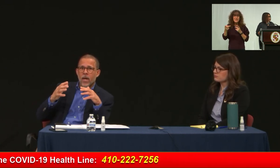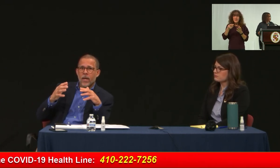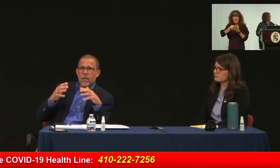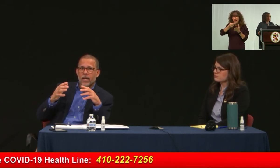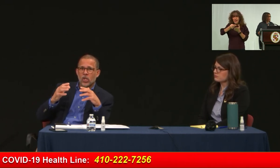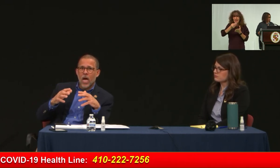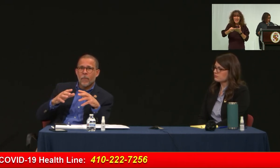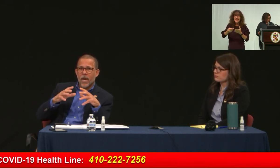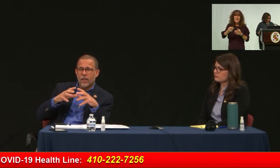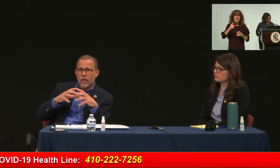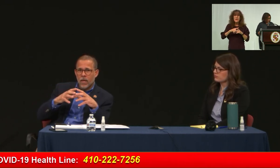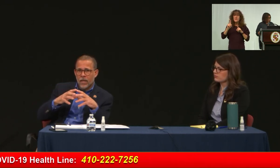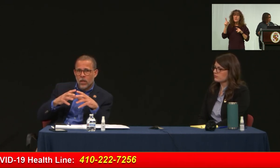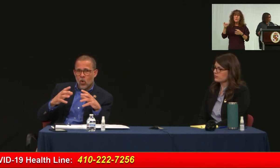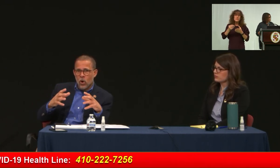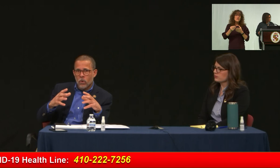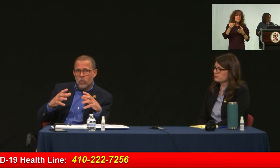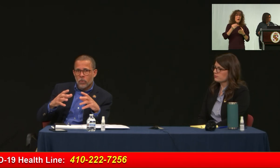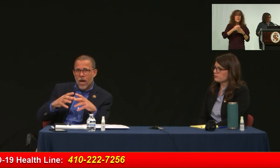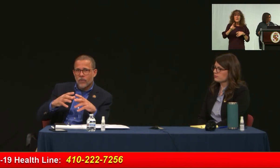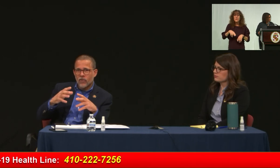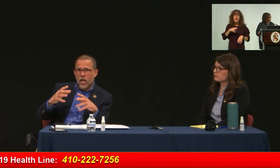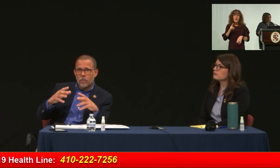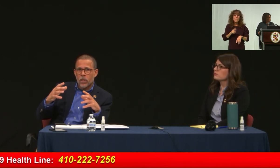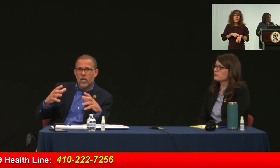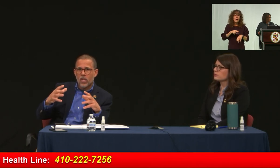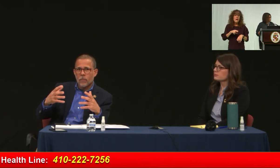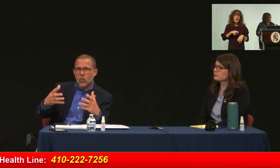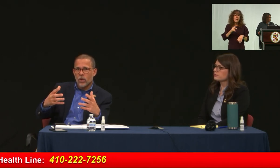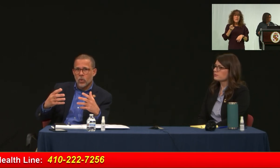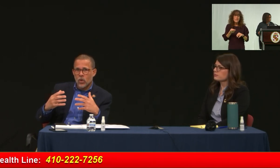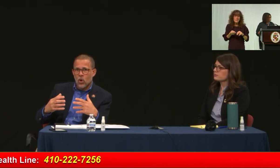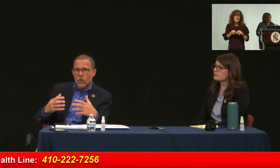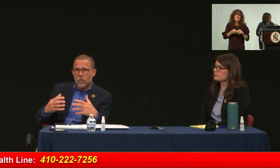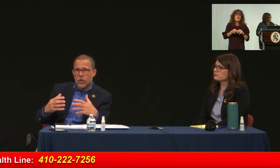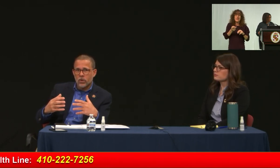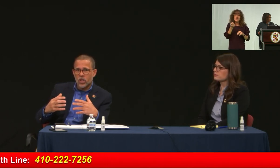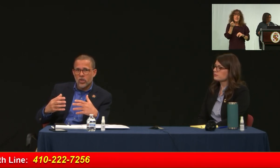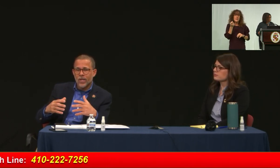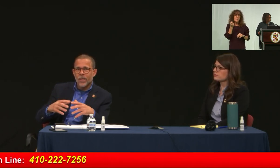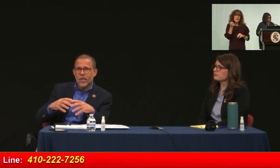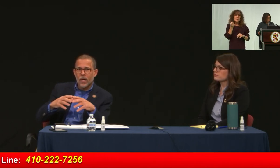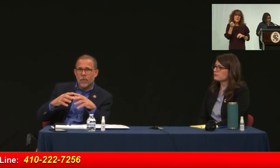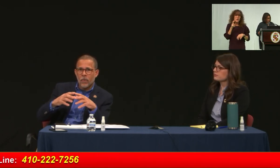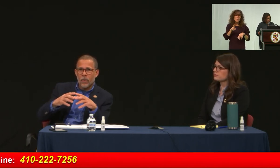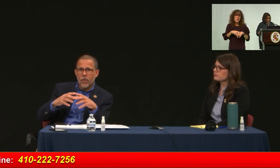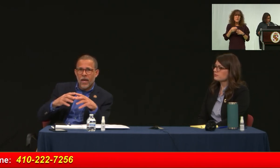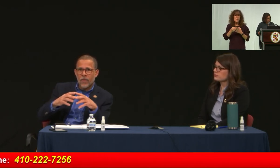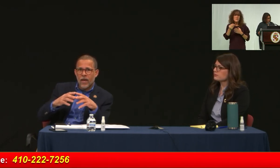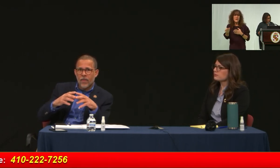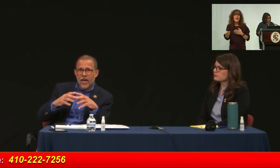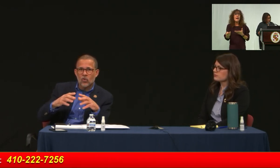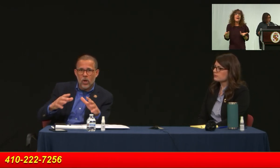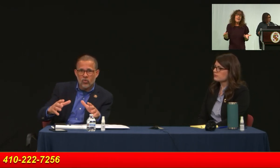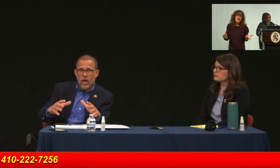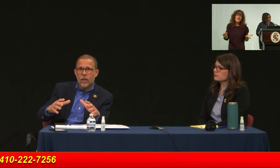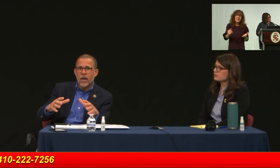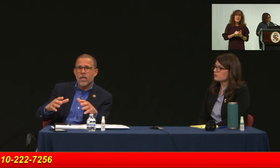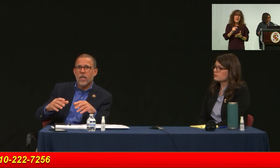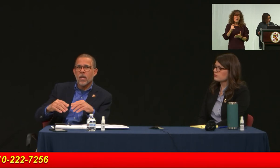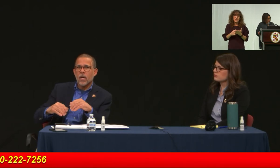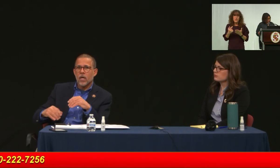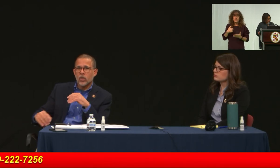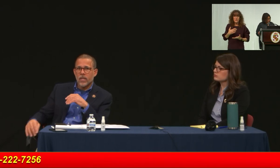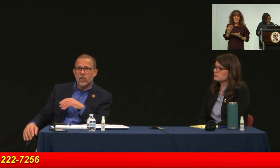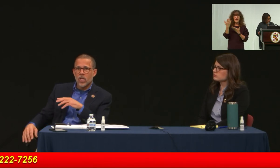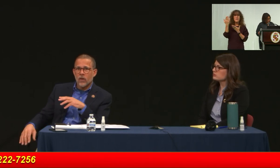in and shopping at the normal, perhaps a slight plus up in what you would normally purchase, that is what is